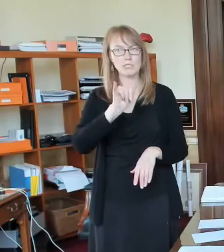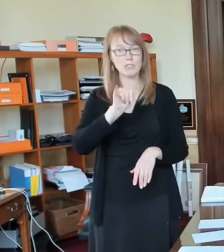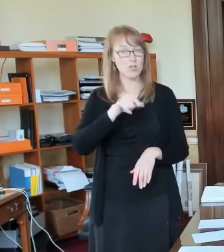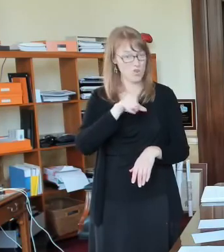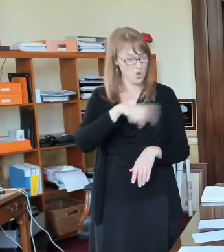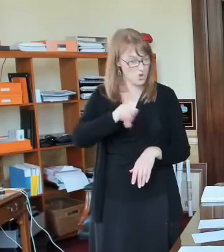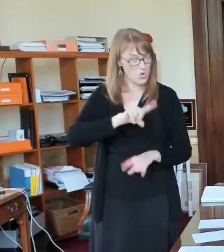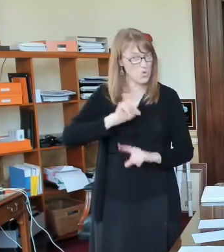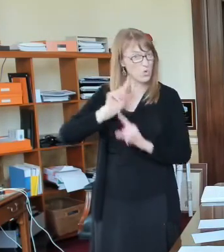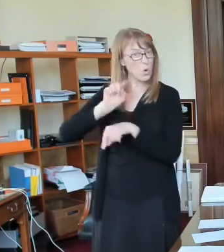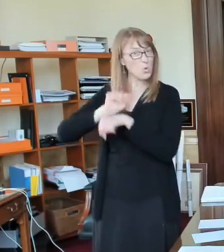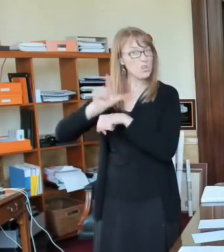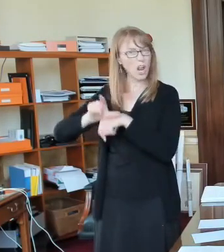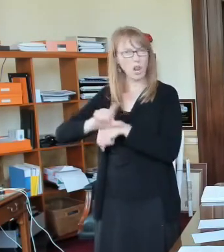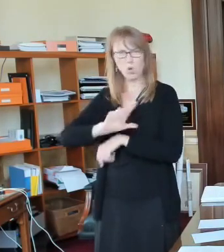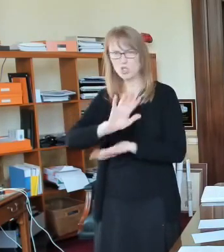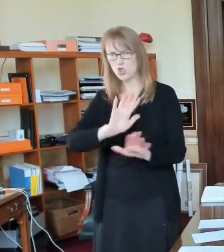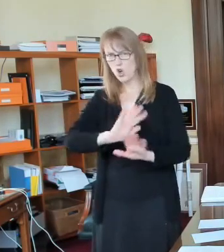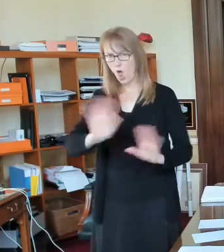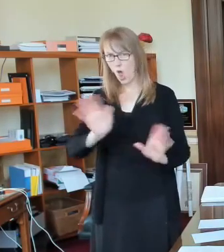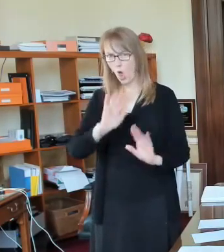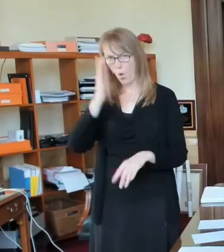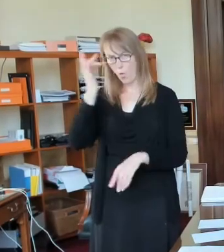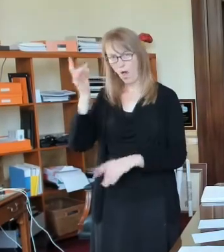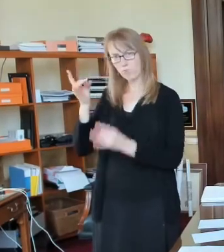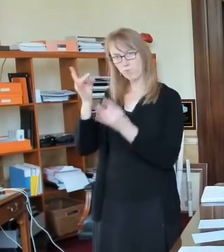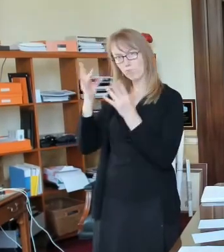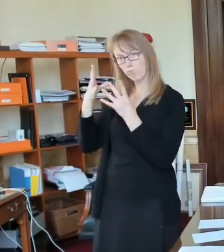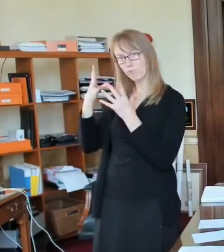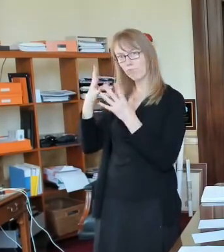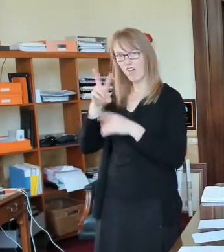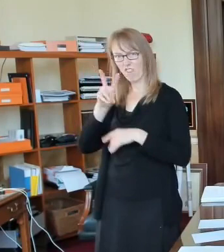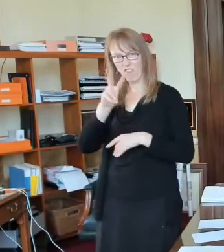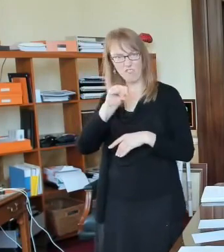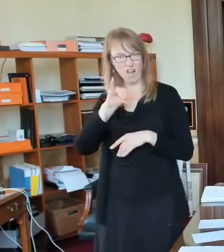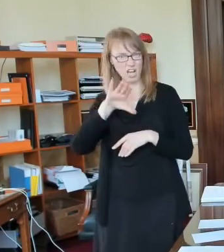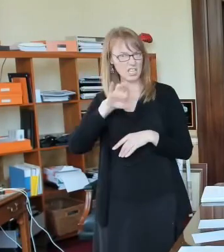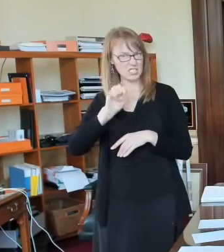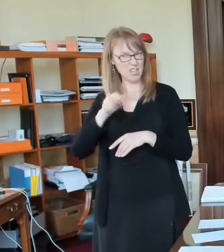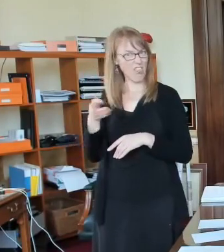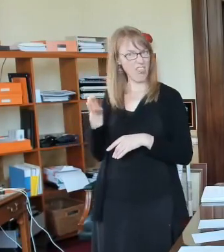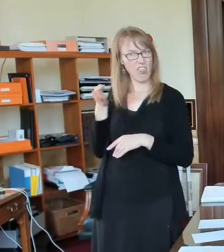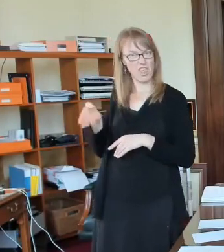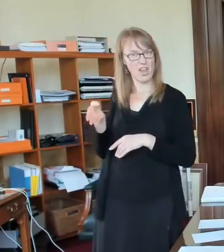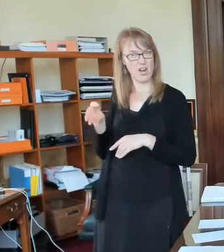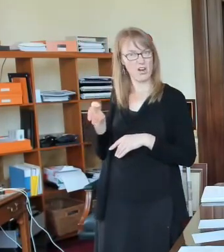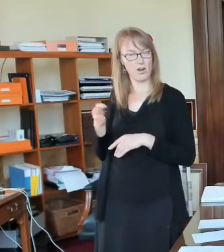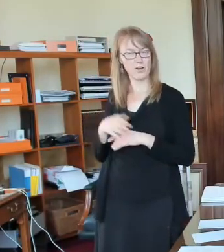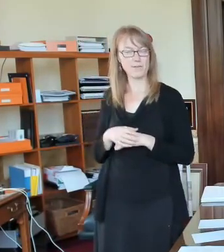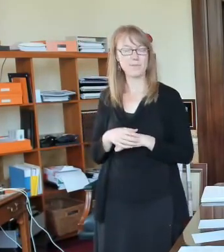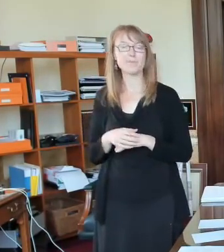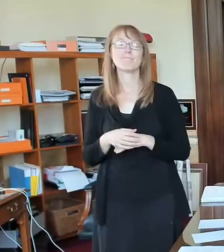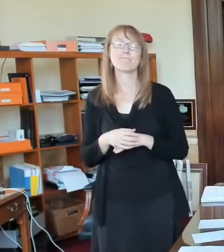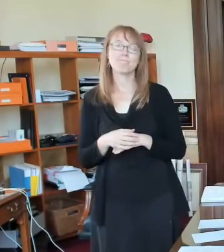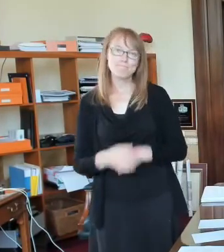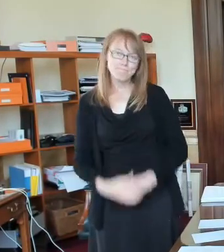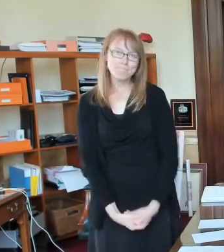the weekend. Well, I saw that, and I would just say this, that